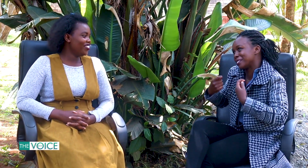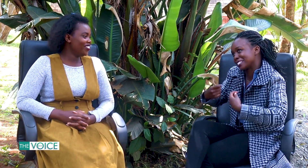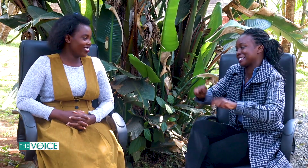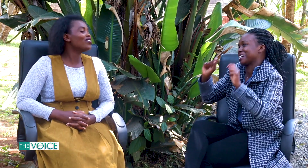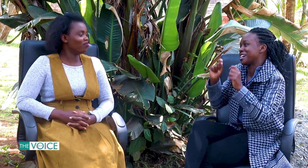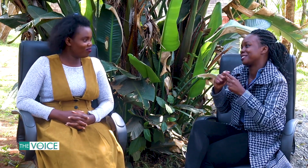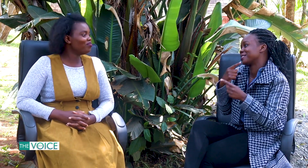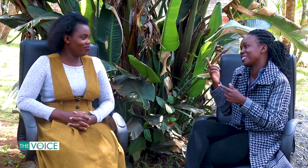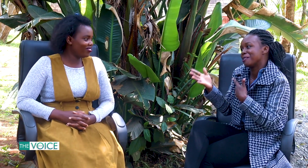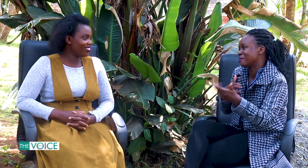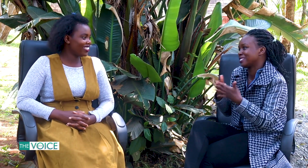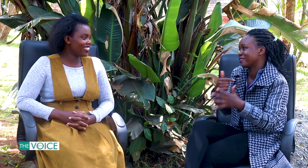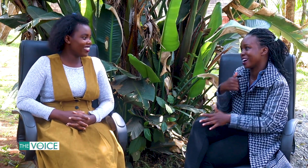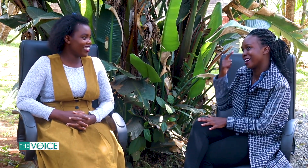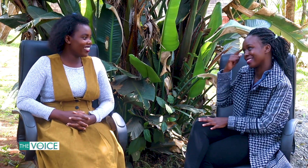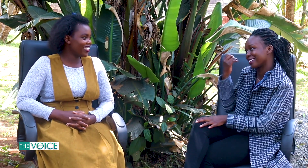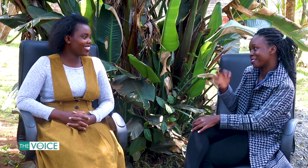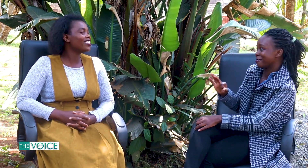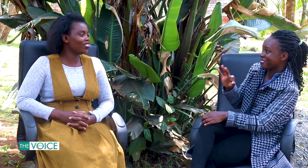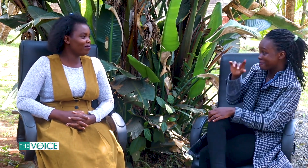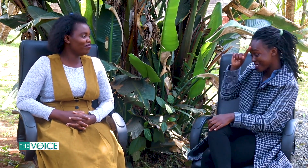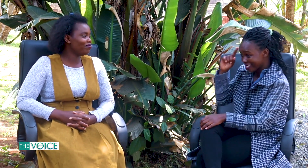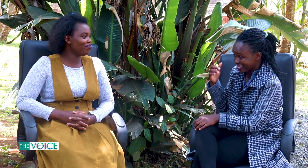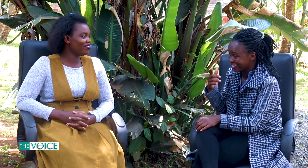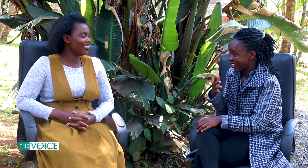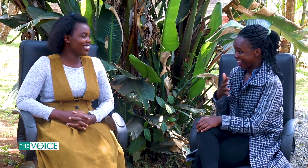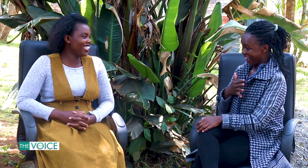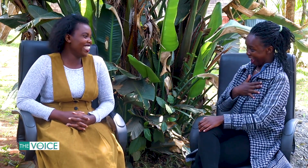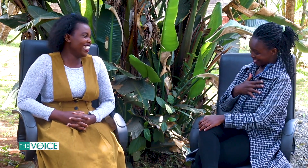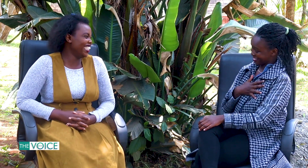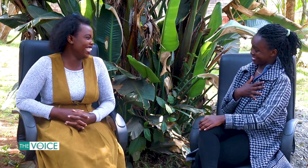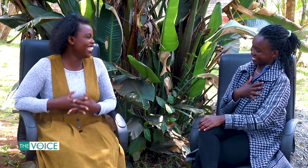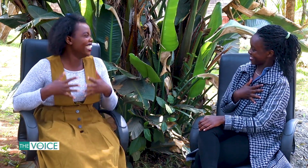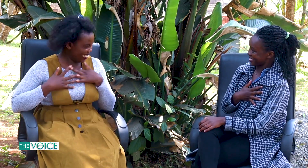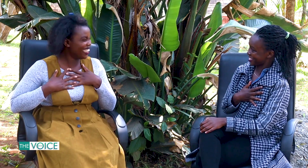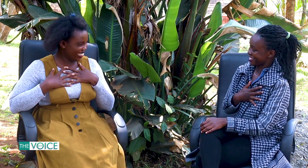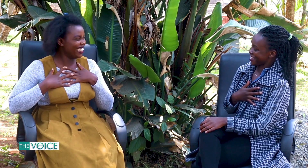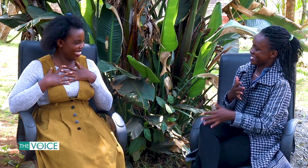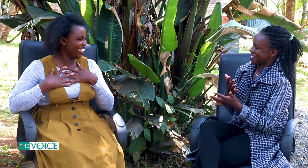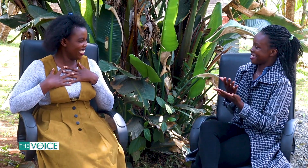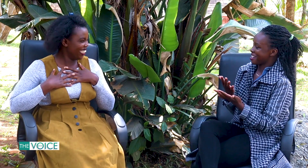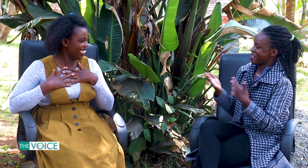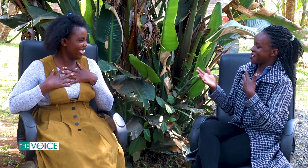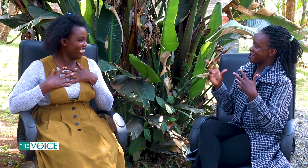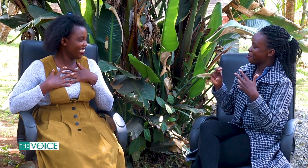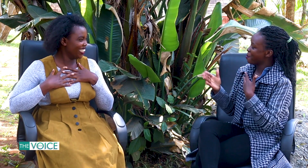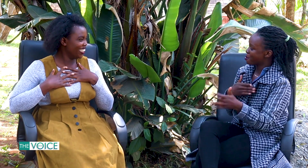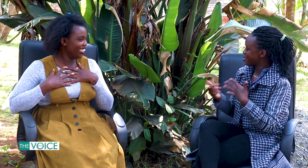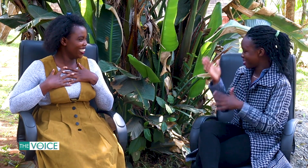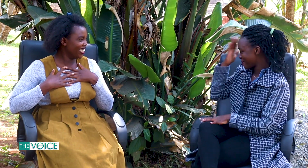Wow. That is quite a difficult question. But allow me to answer it in the best possible way that I can. Yeah, we never know